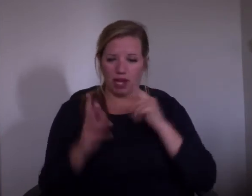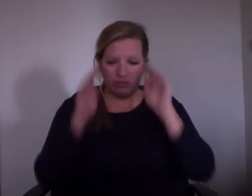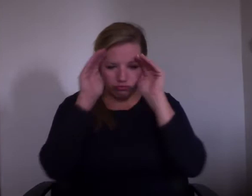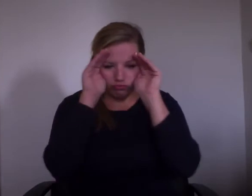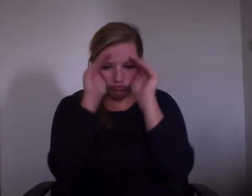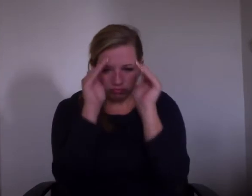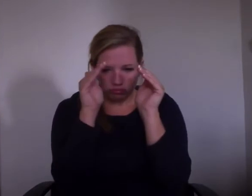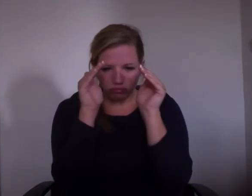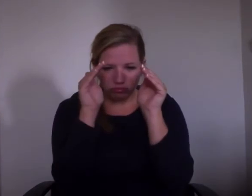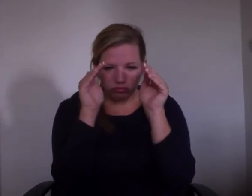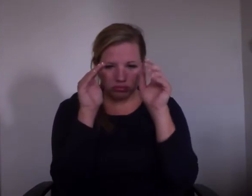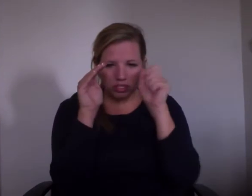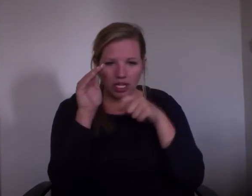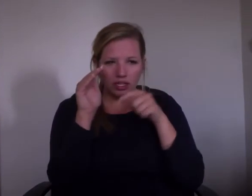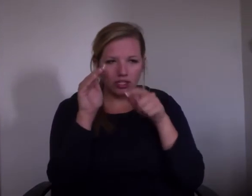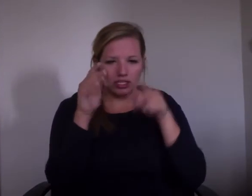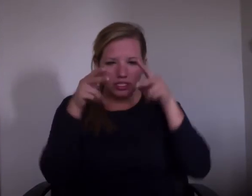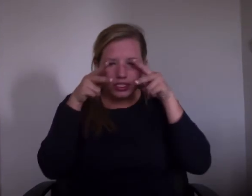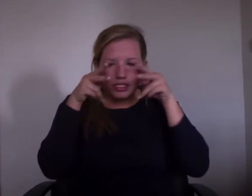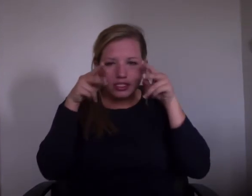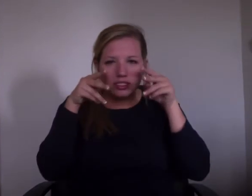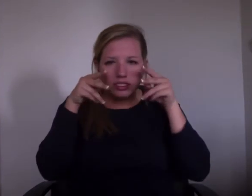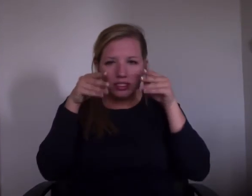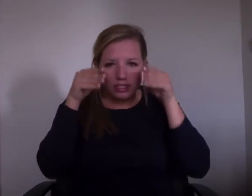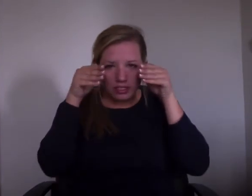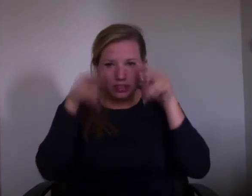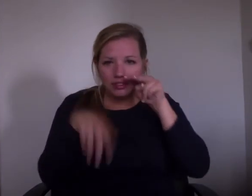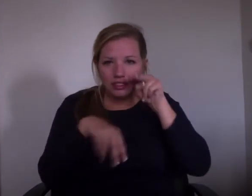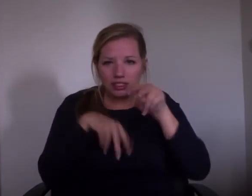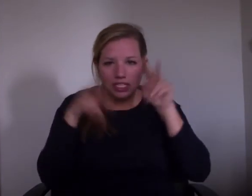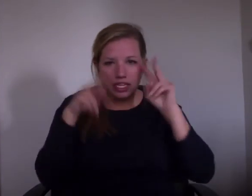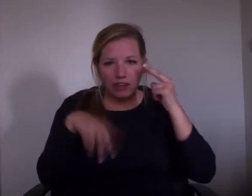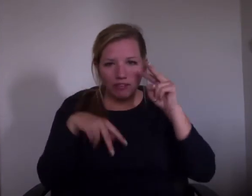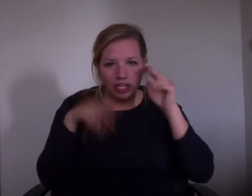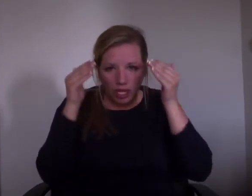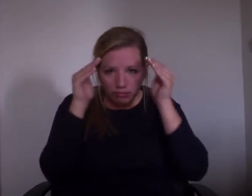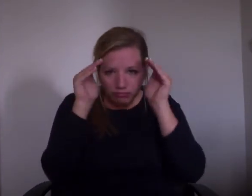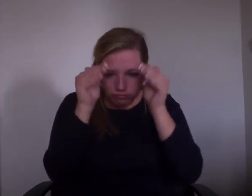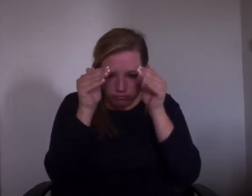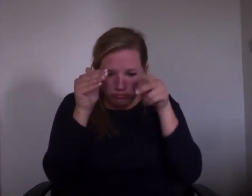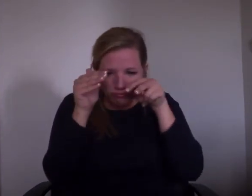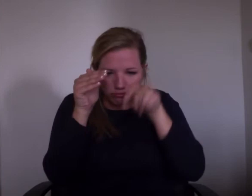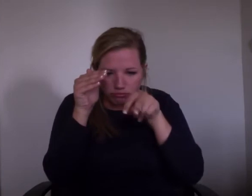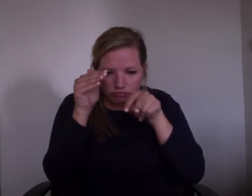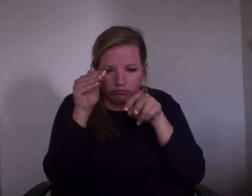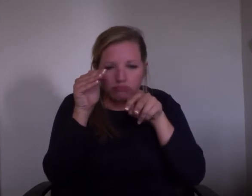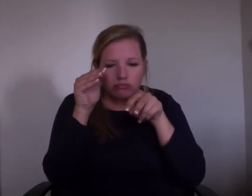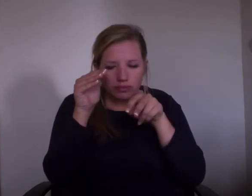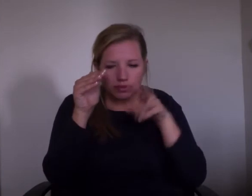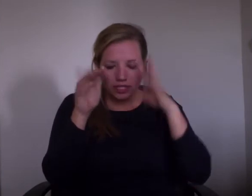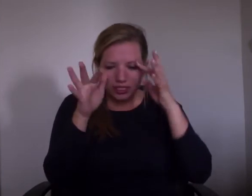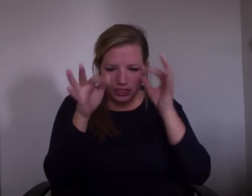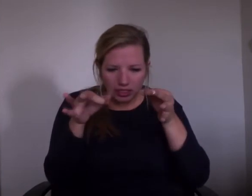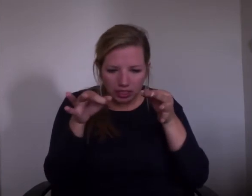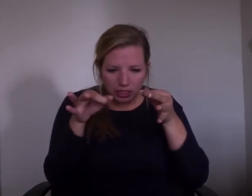other words, they looked at Vietnam and what's happening there, and they made decisions with these blinders on. So they could